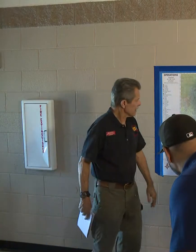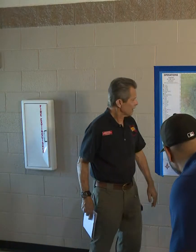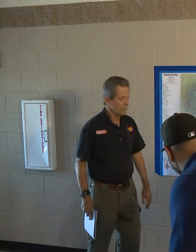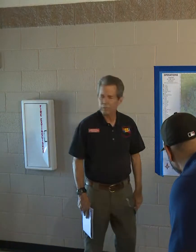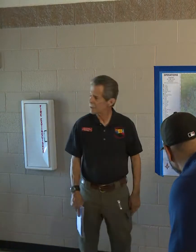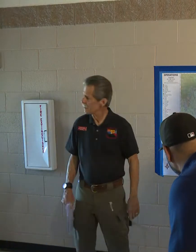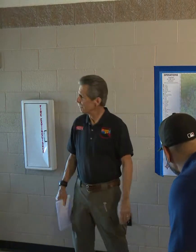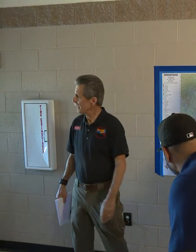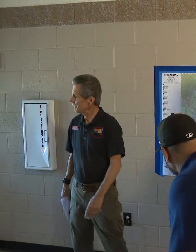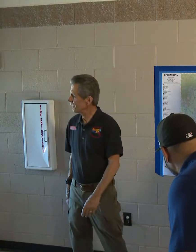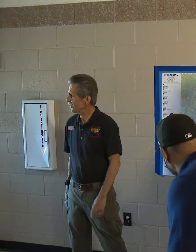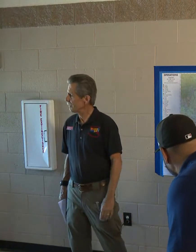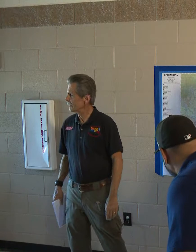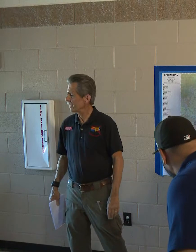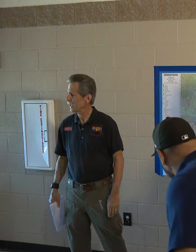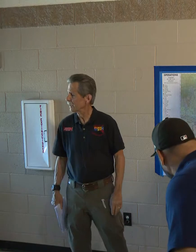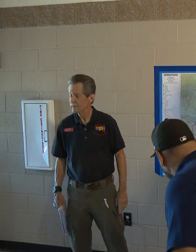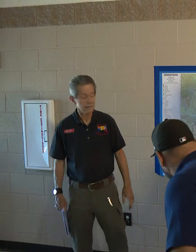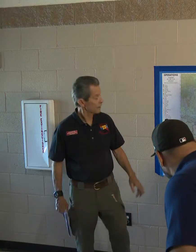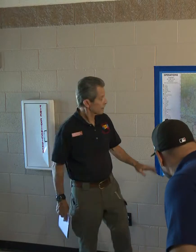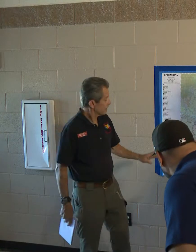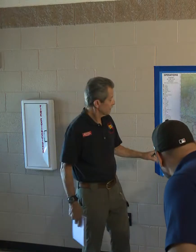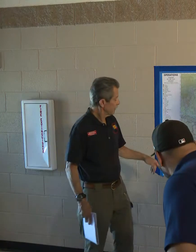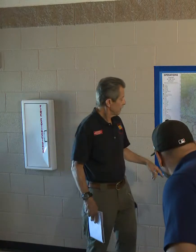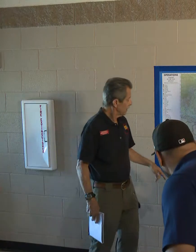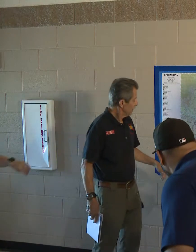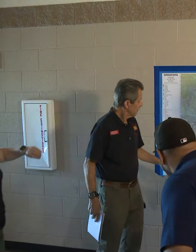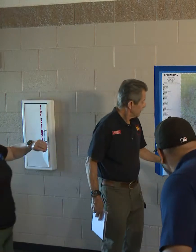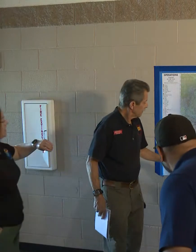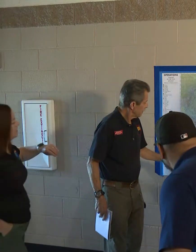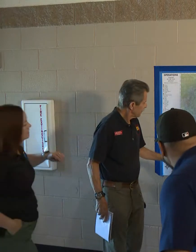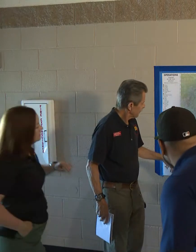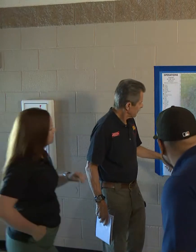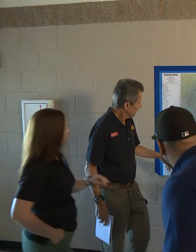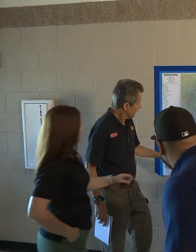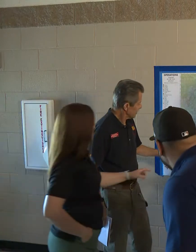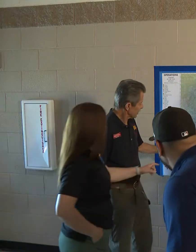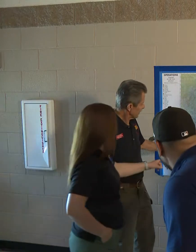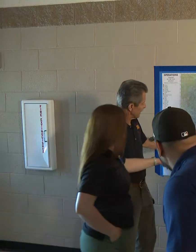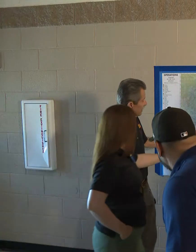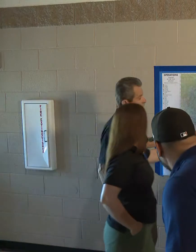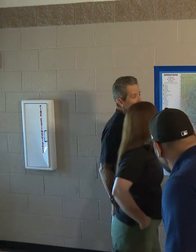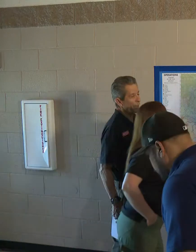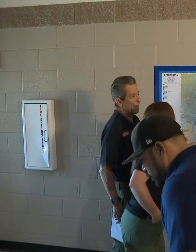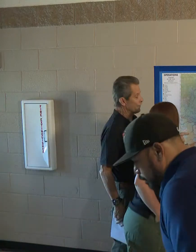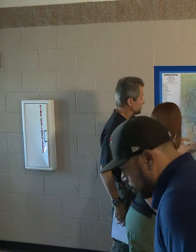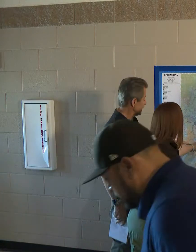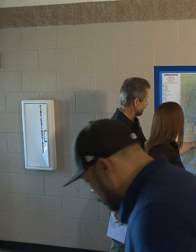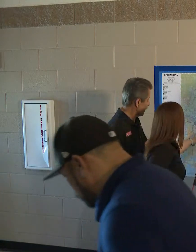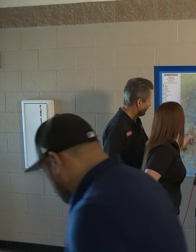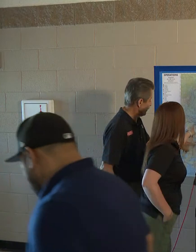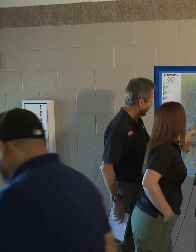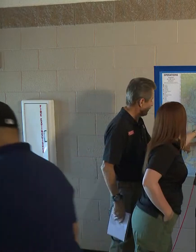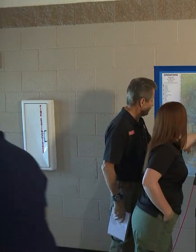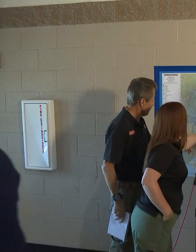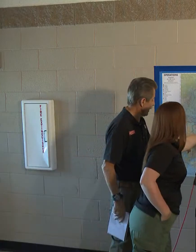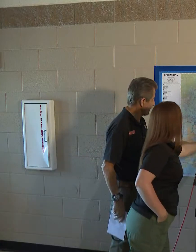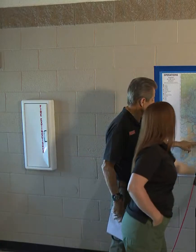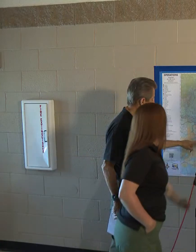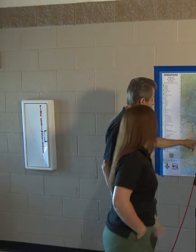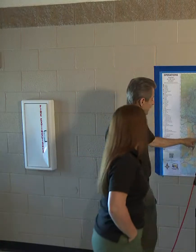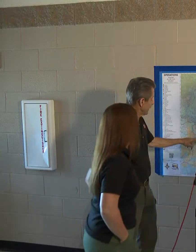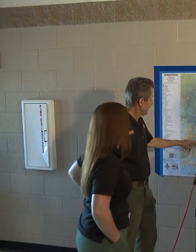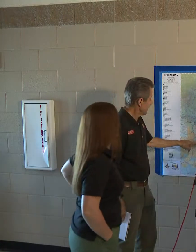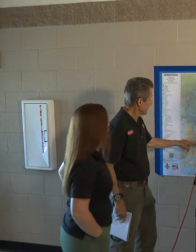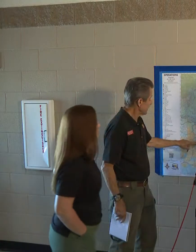this is not. Where's the map from today? That's today. Okay, This just is look. The bigger map just has a lot. The black line is-